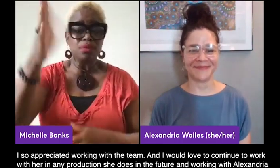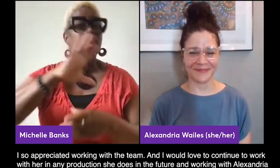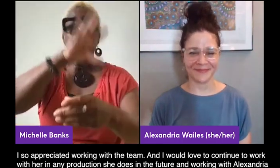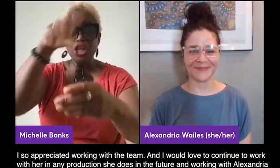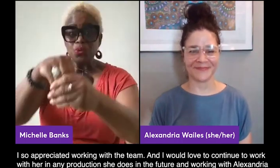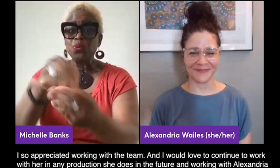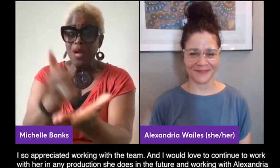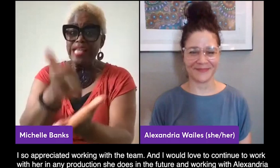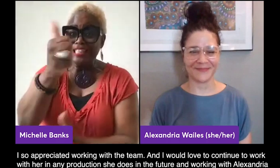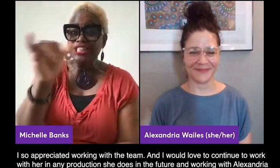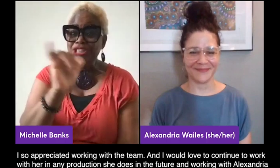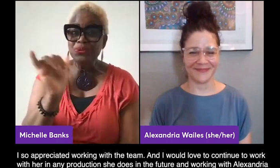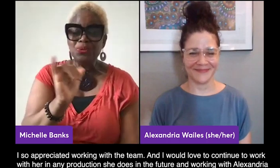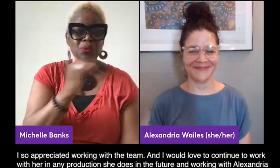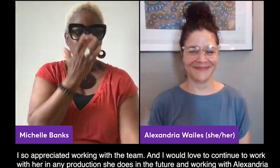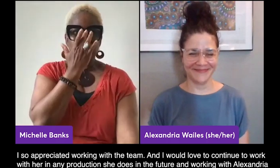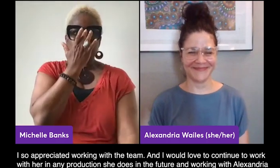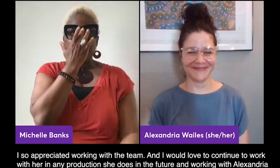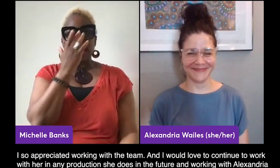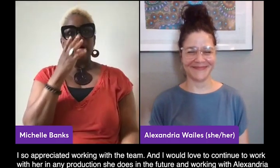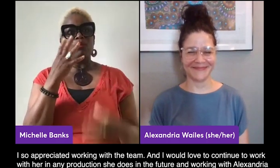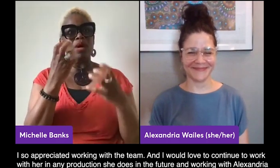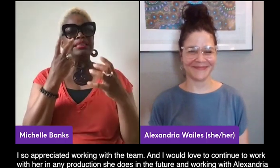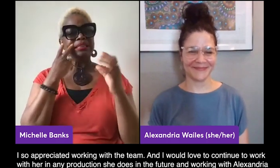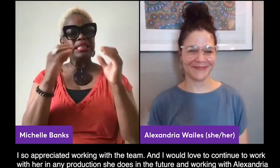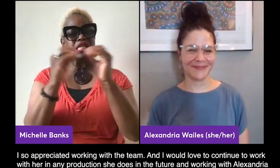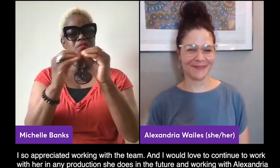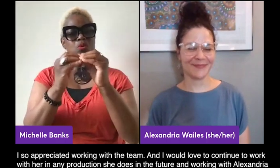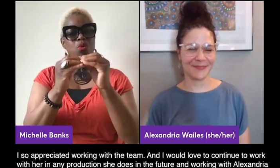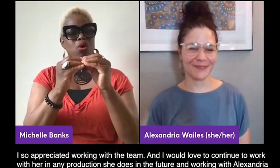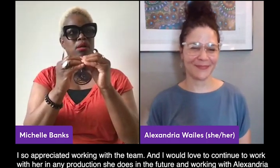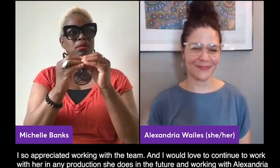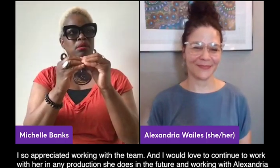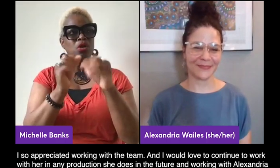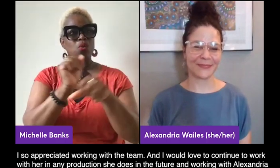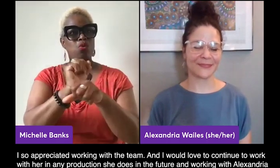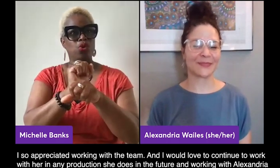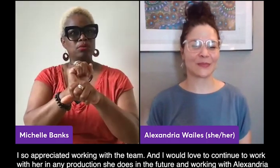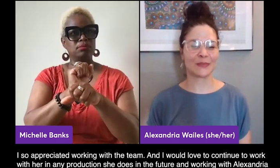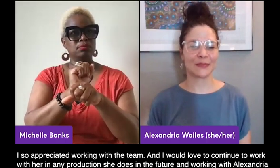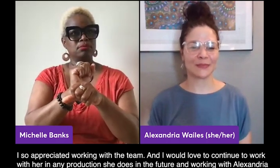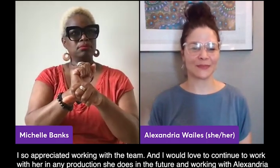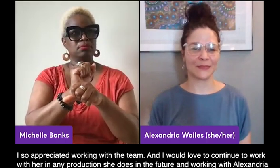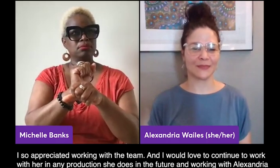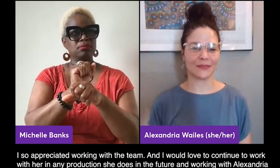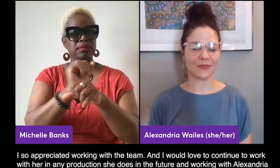and working with Alexandria as well. I would love to see more work like this,